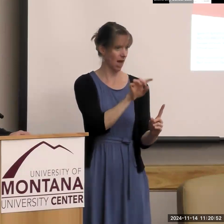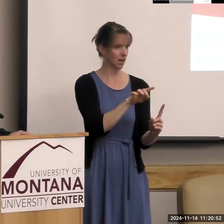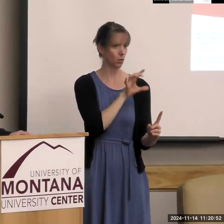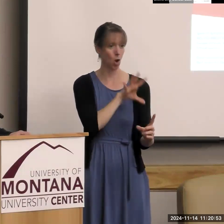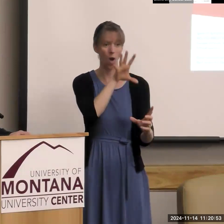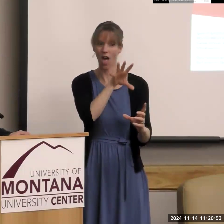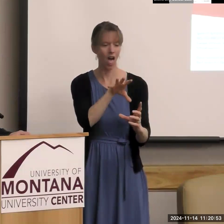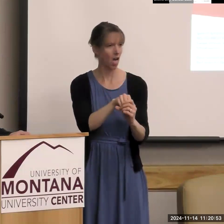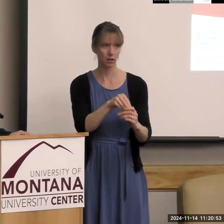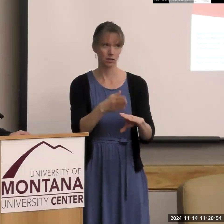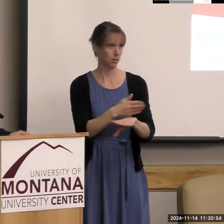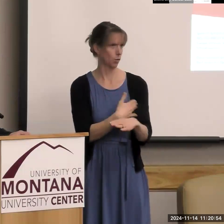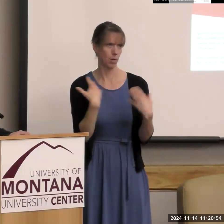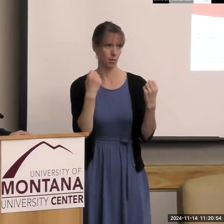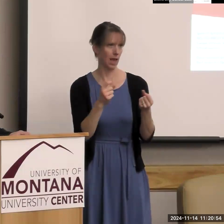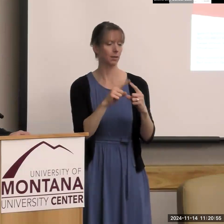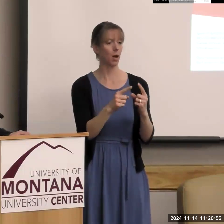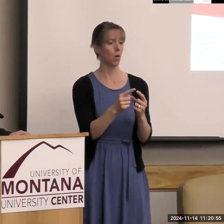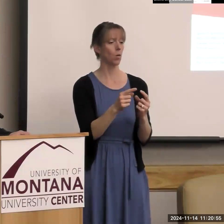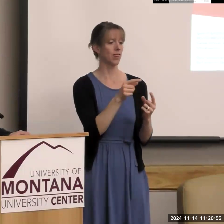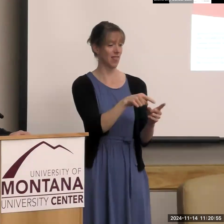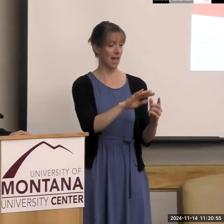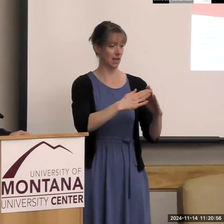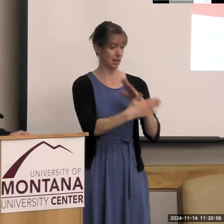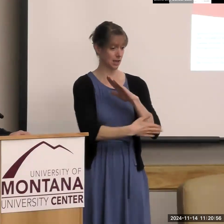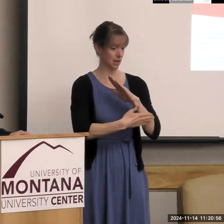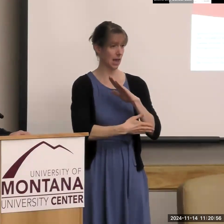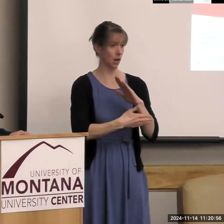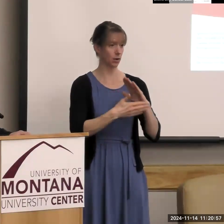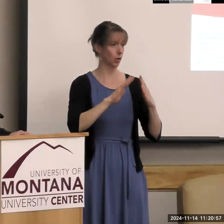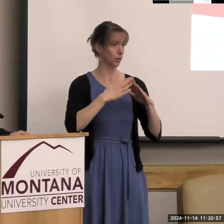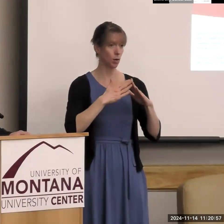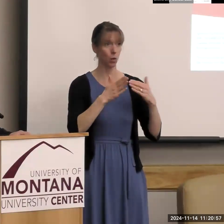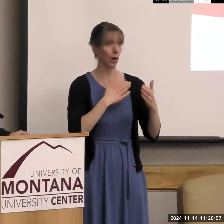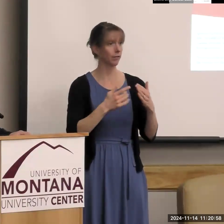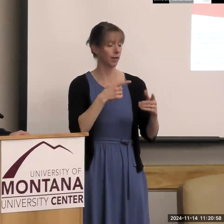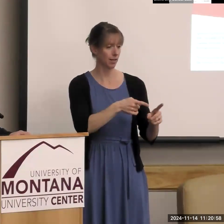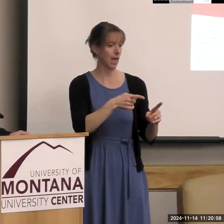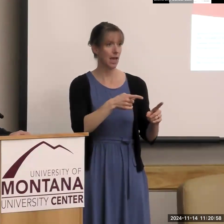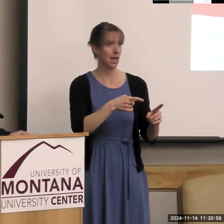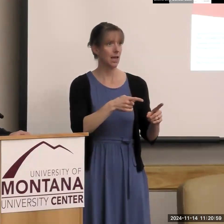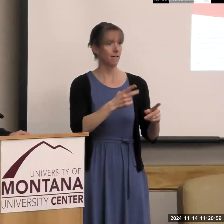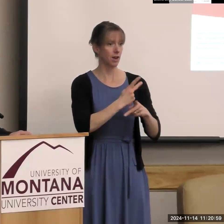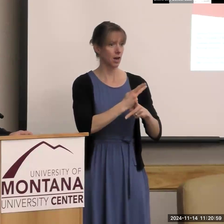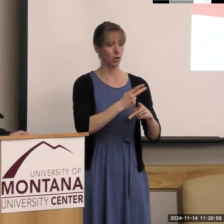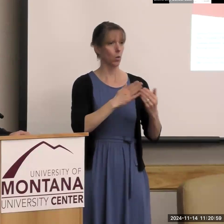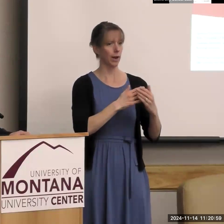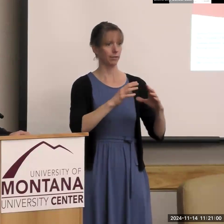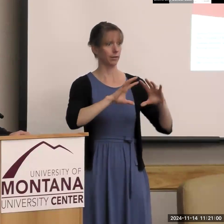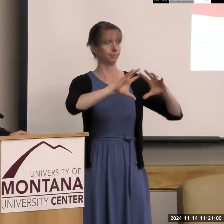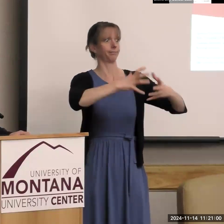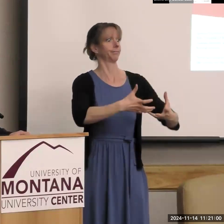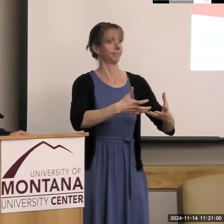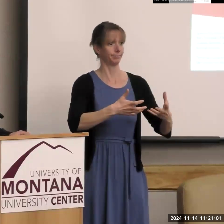data is collected at the community health assessment, then whatever agency, whatever body, whatever advocacy group,